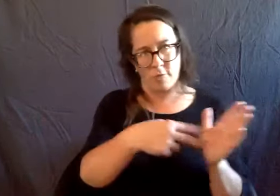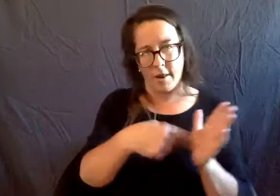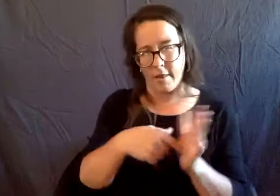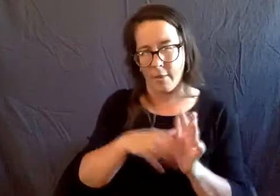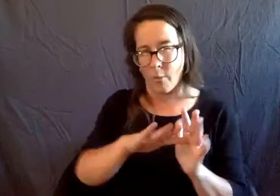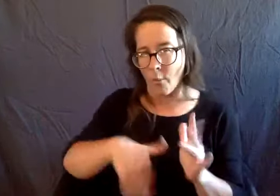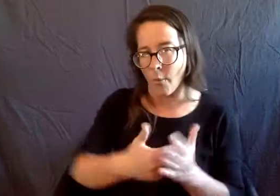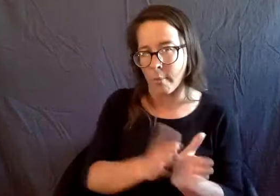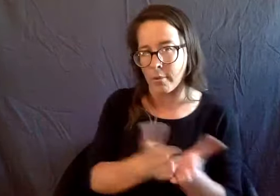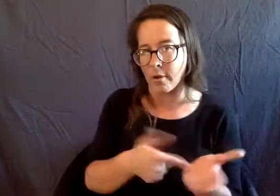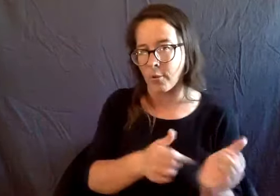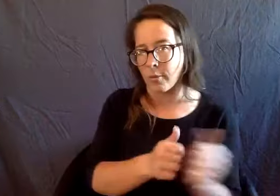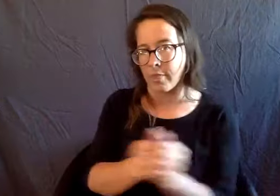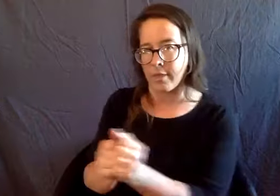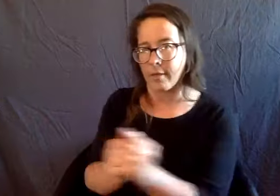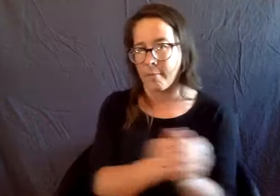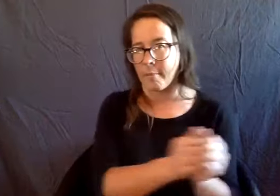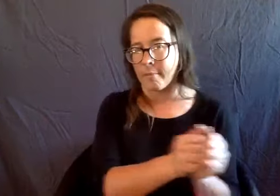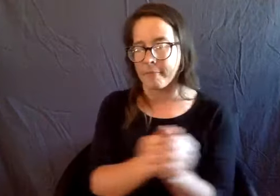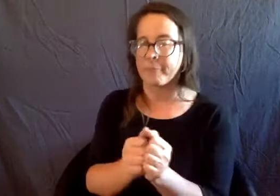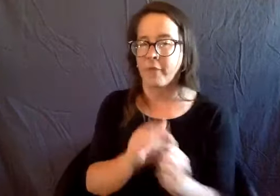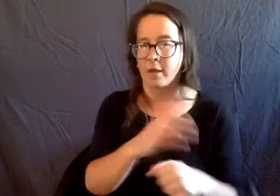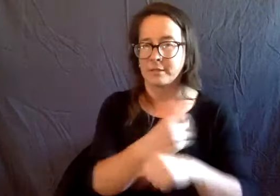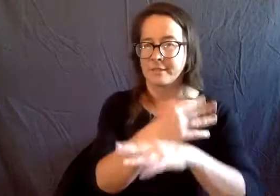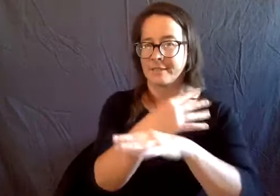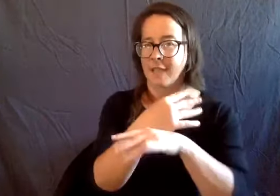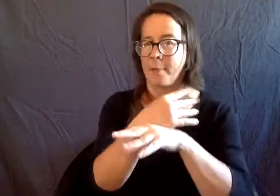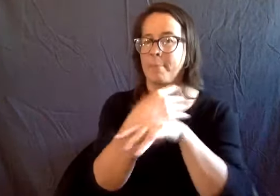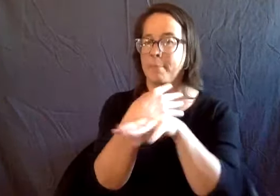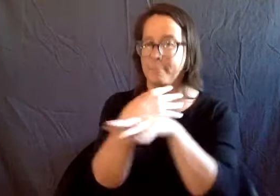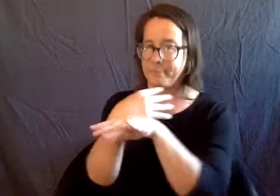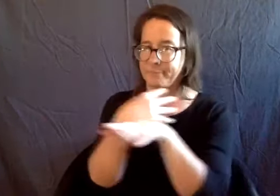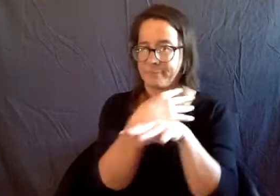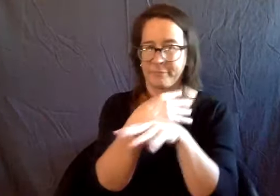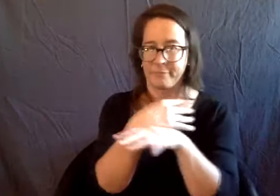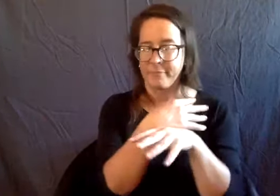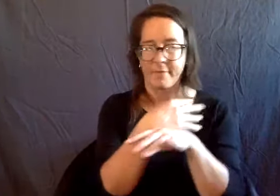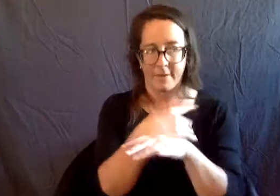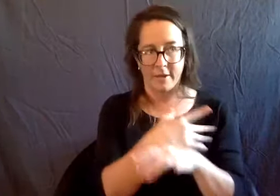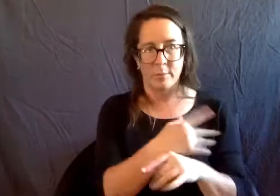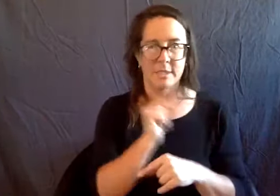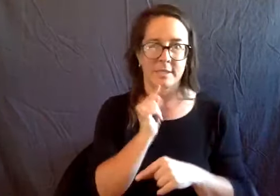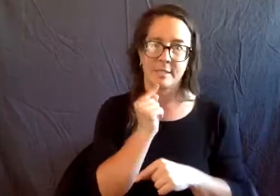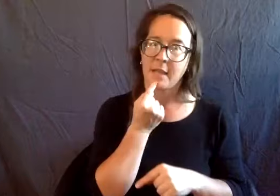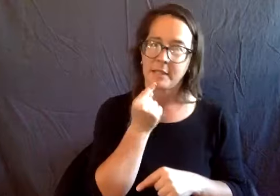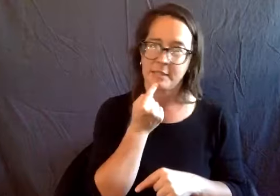Book to him. We did all of the steps on Skype. We did his 5th step on Skype, and it was an intense